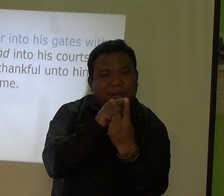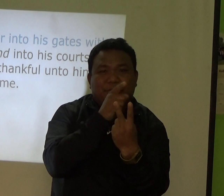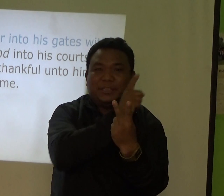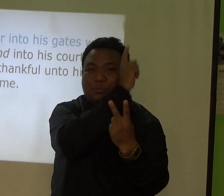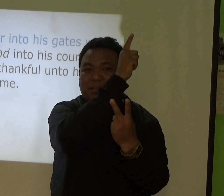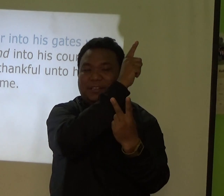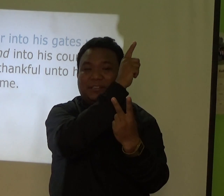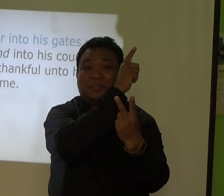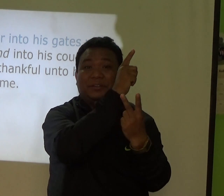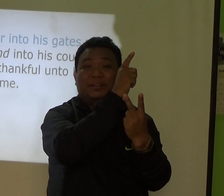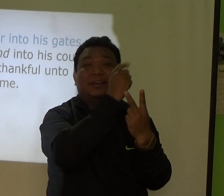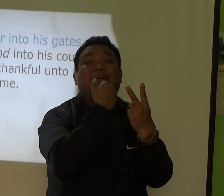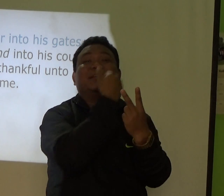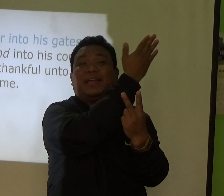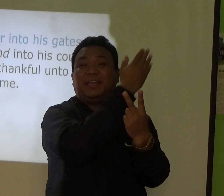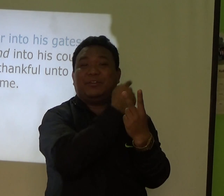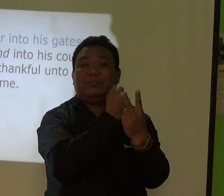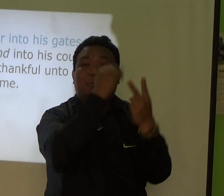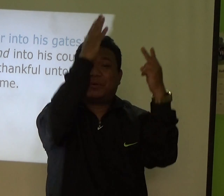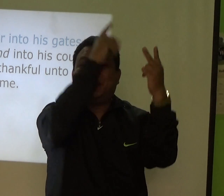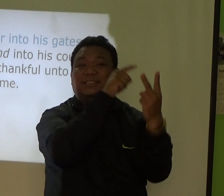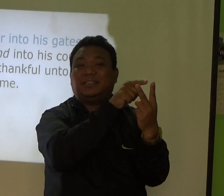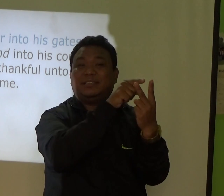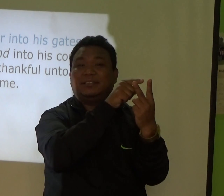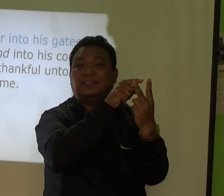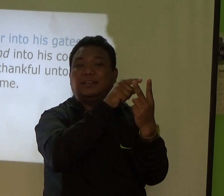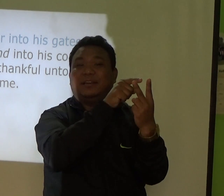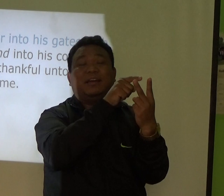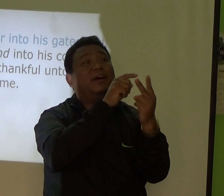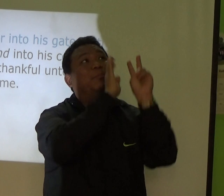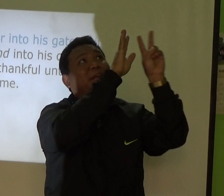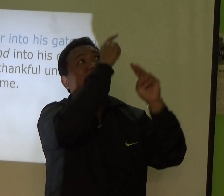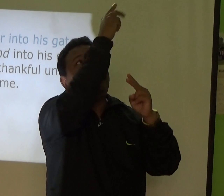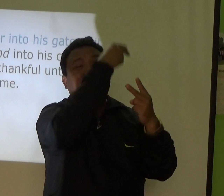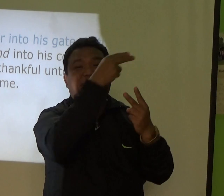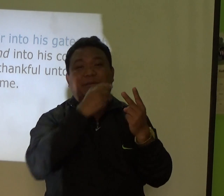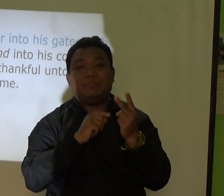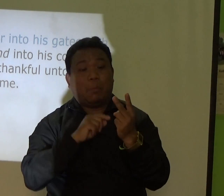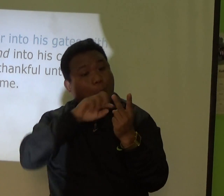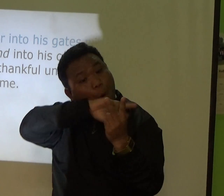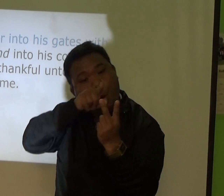After this one, thank you, praise you, and bless God's name. Or